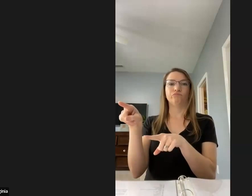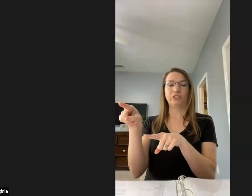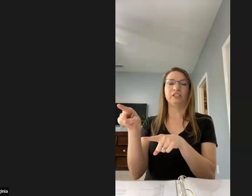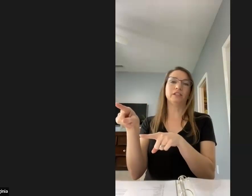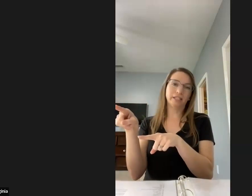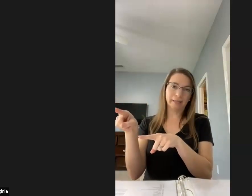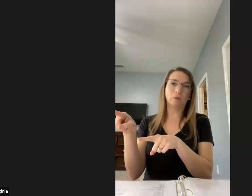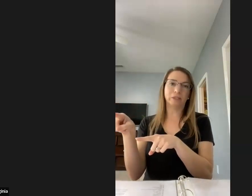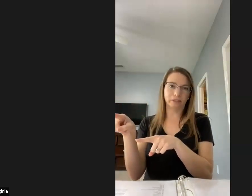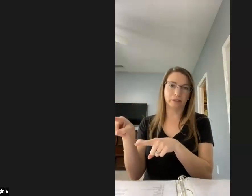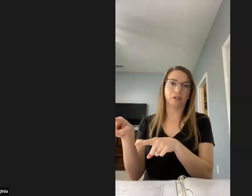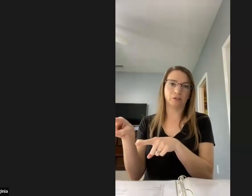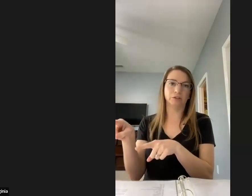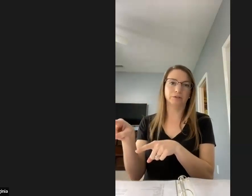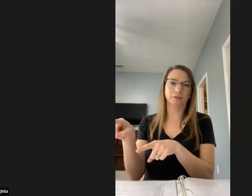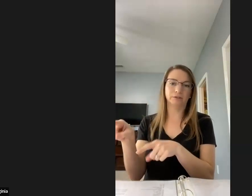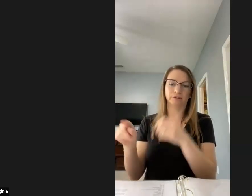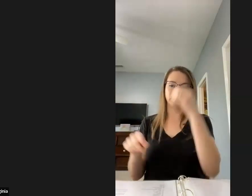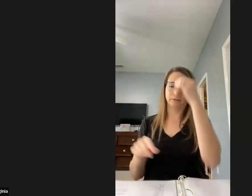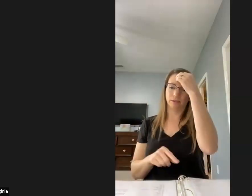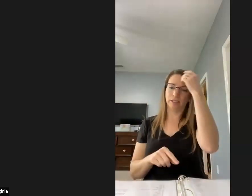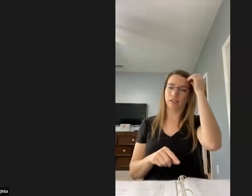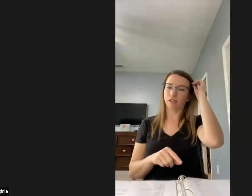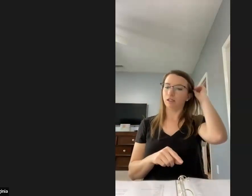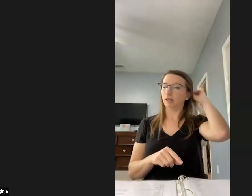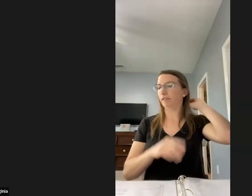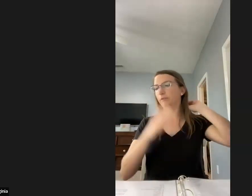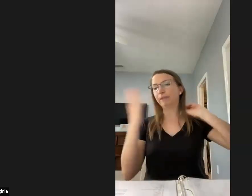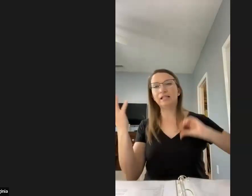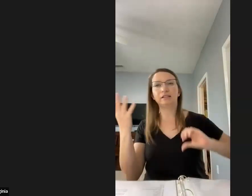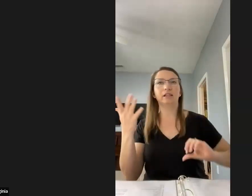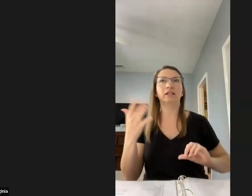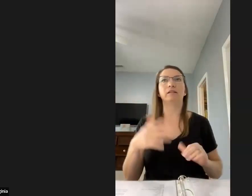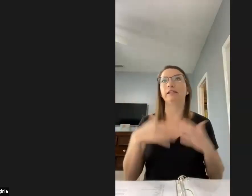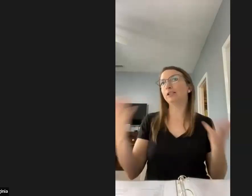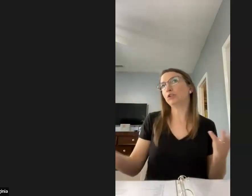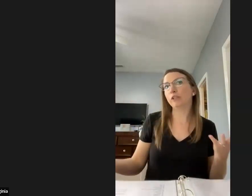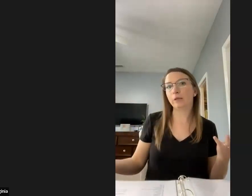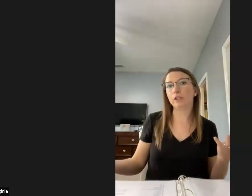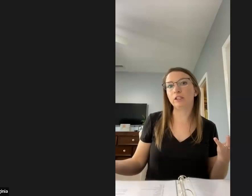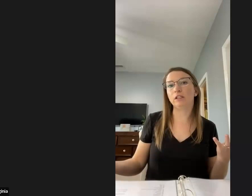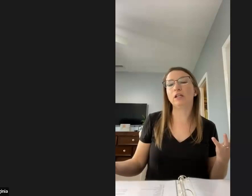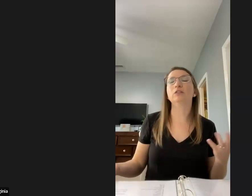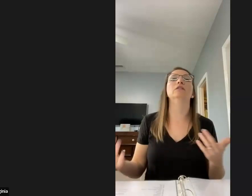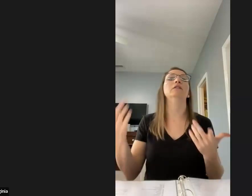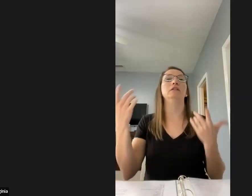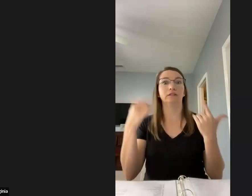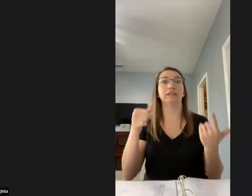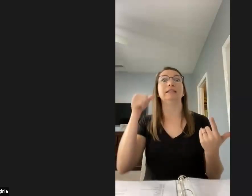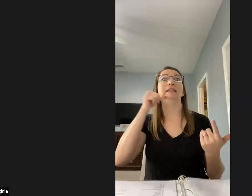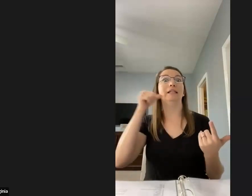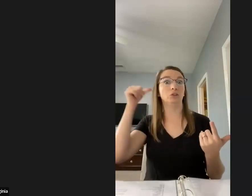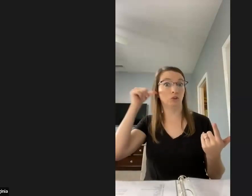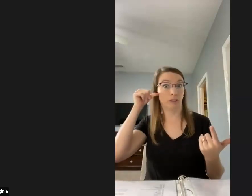okay, so today I'm going to the doctor. All right. If it's past tense, like yesterday I went to the doctor, you assign